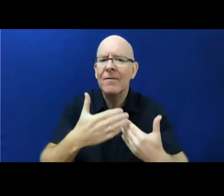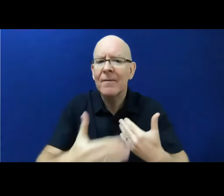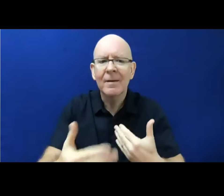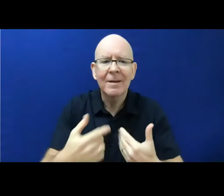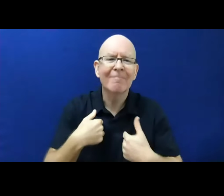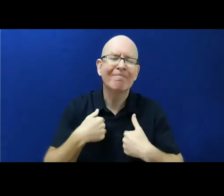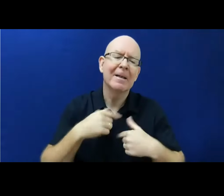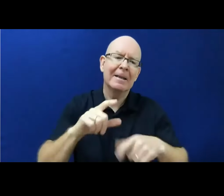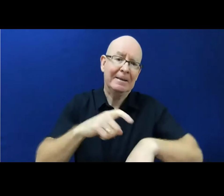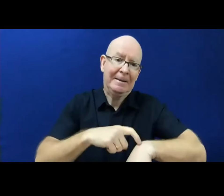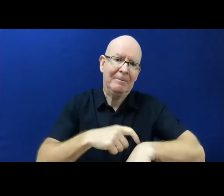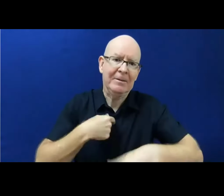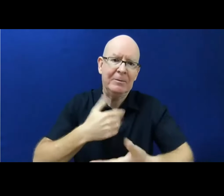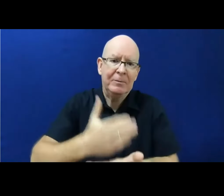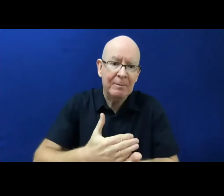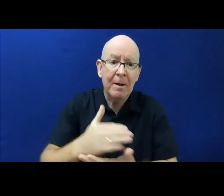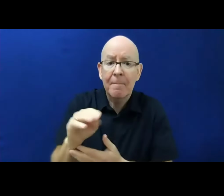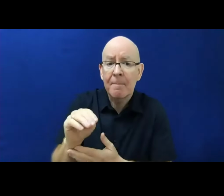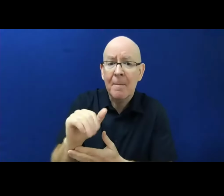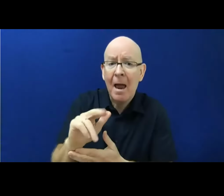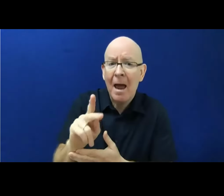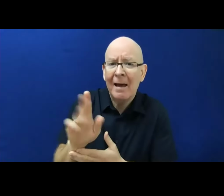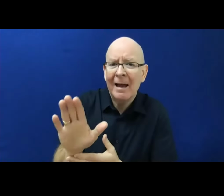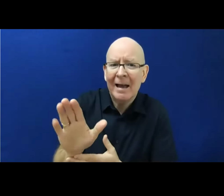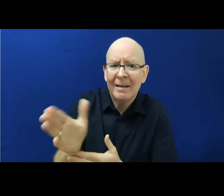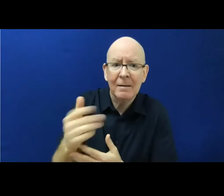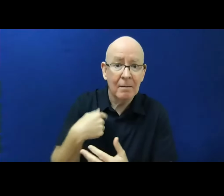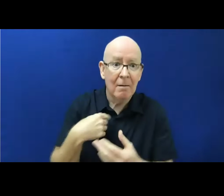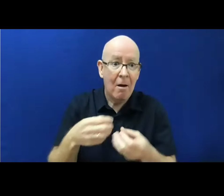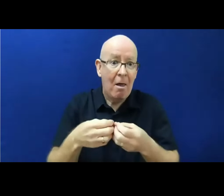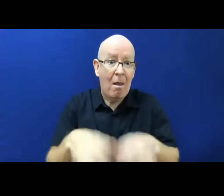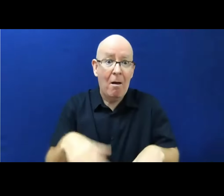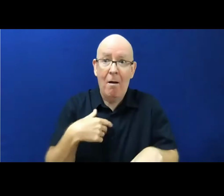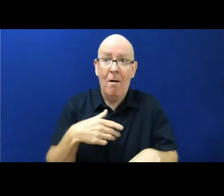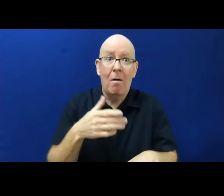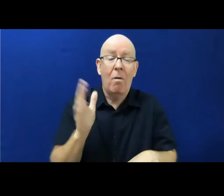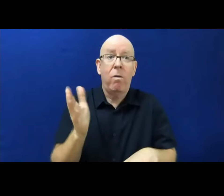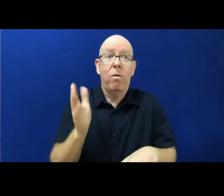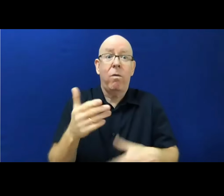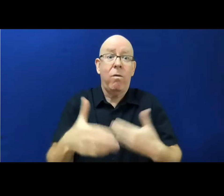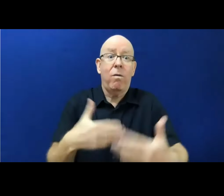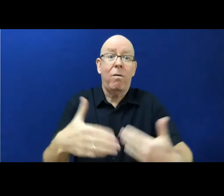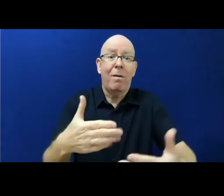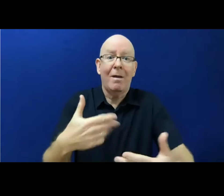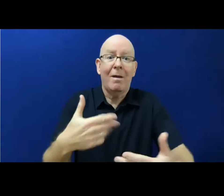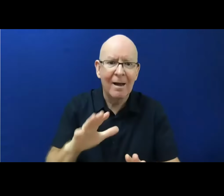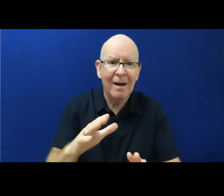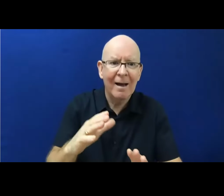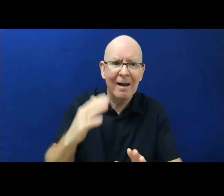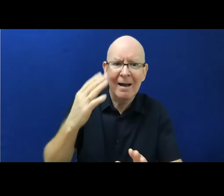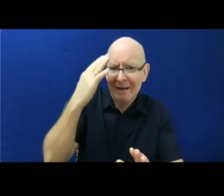disability rights community and in the global discussions on the rights of persons with disabilities. We need to